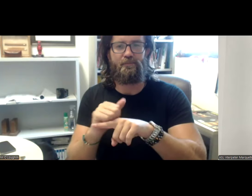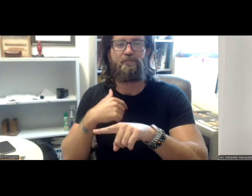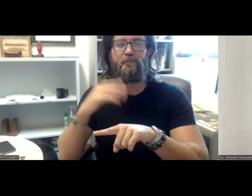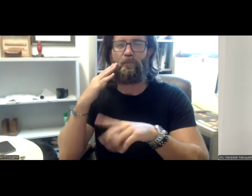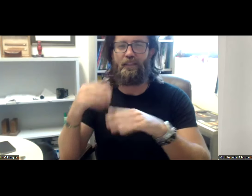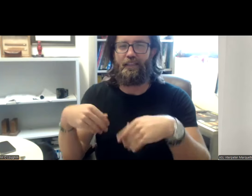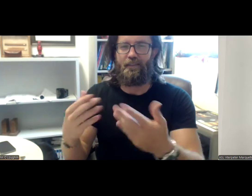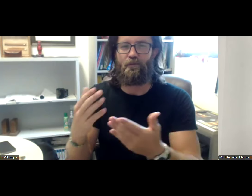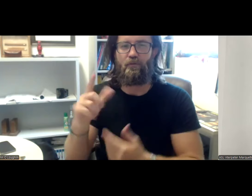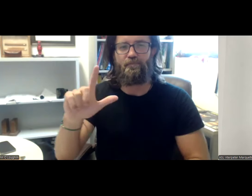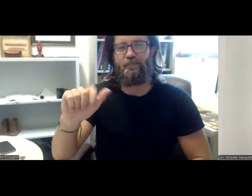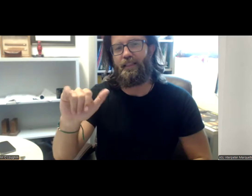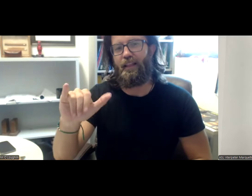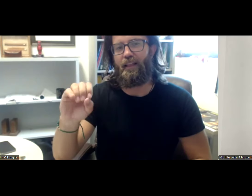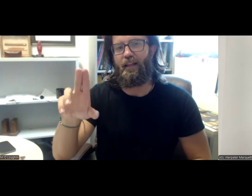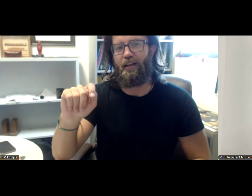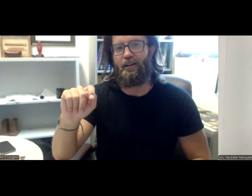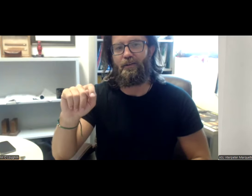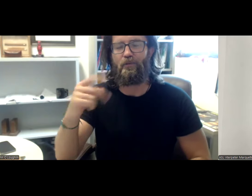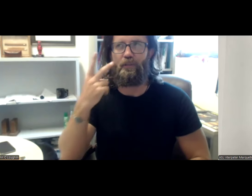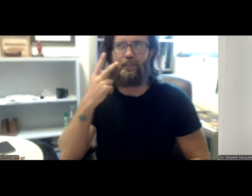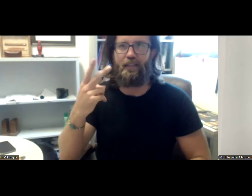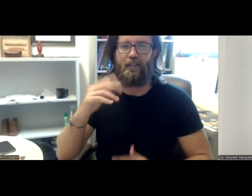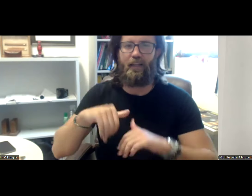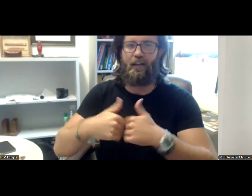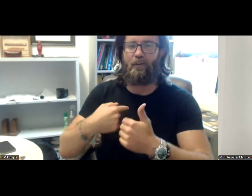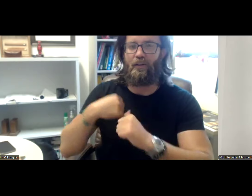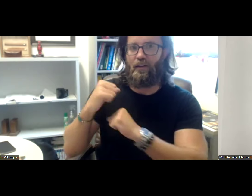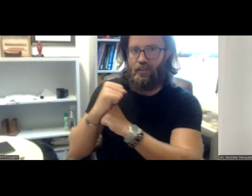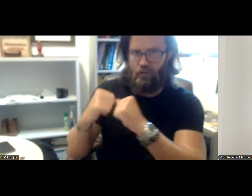me. Communication is something you need to practice.